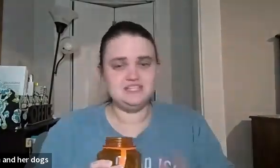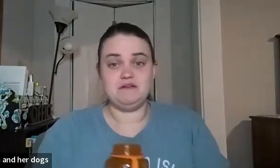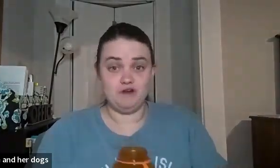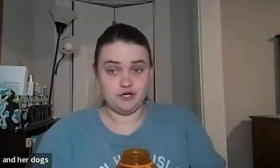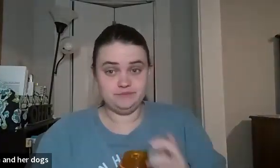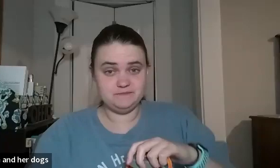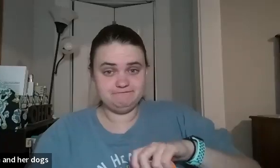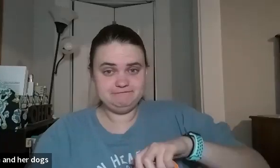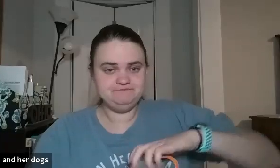verbs.